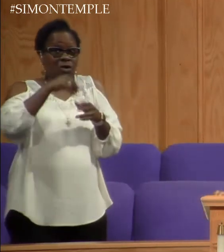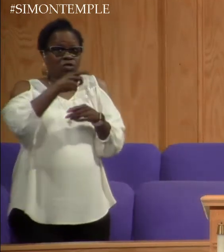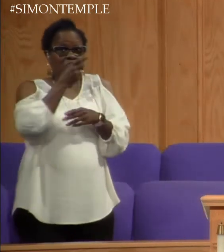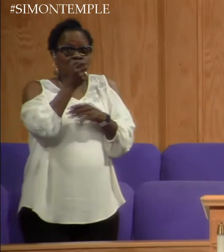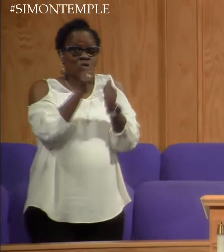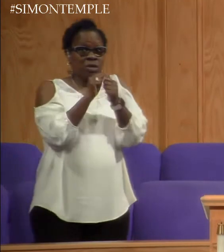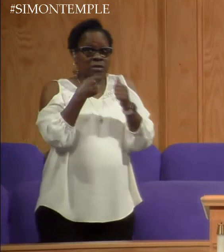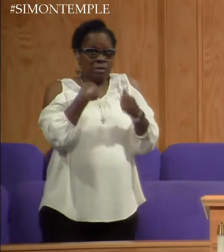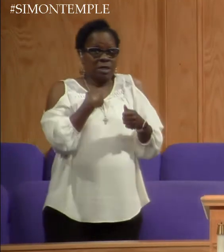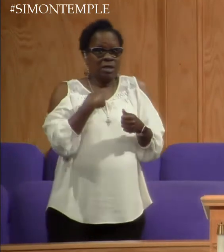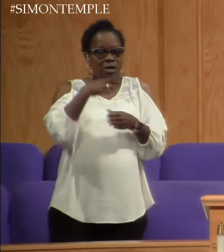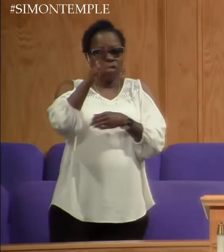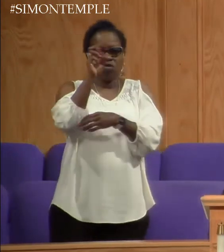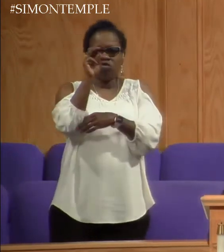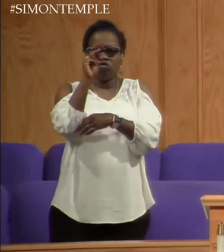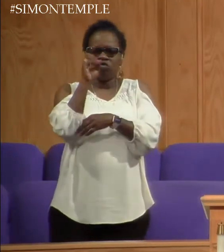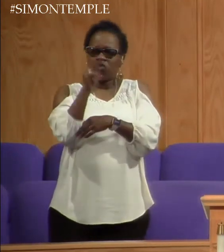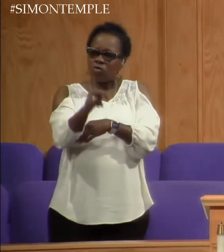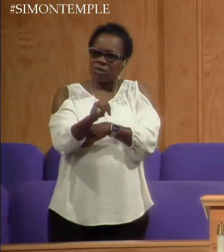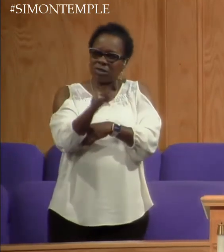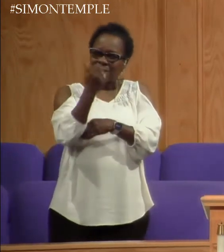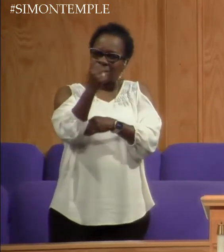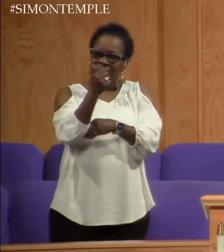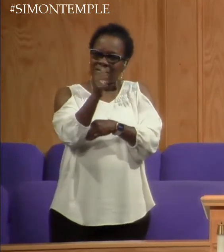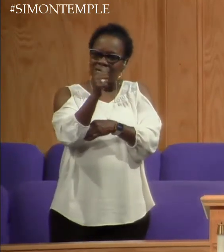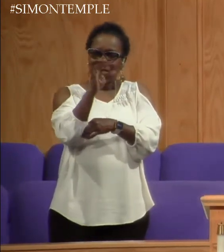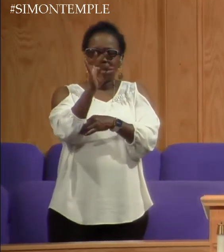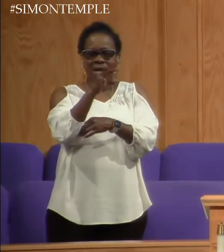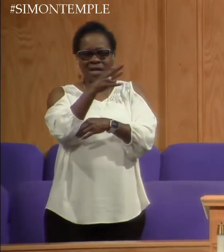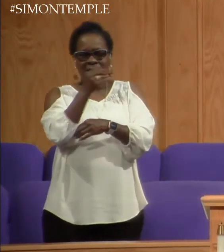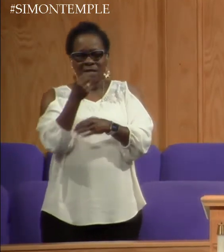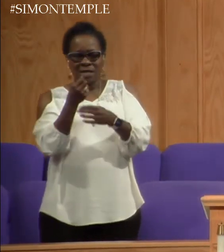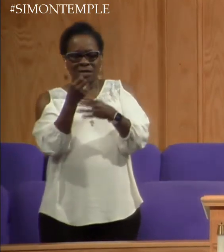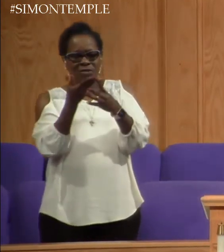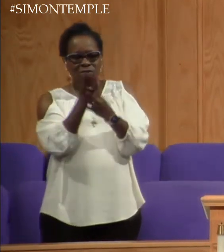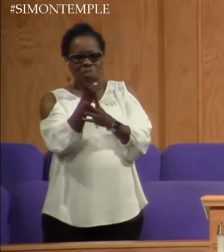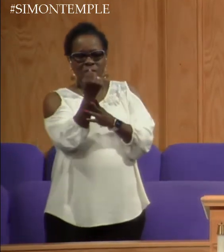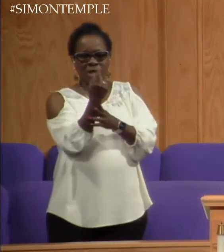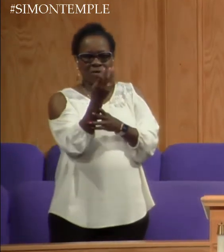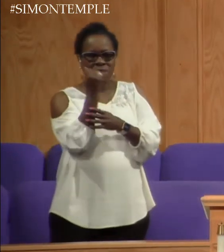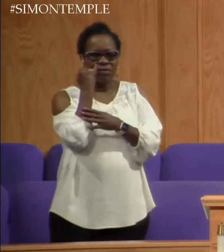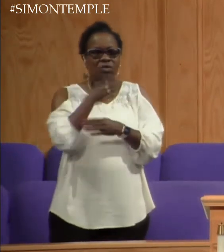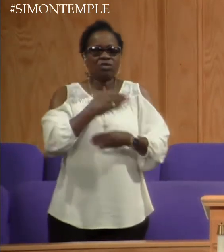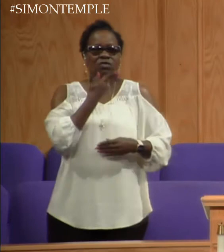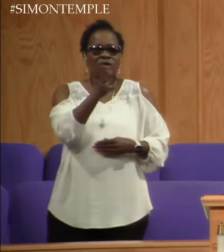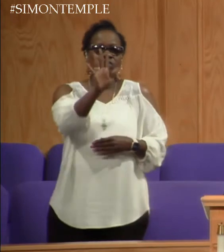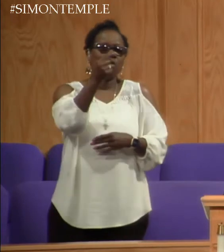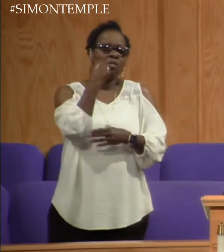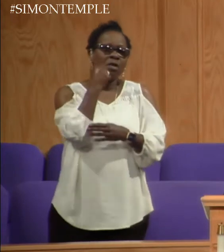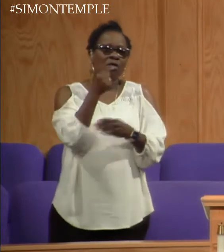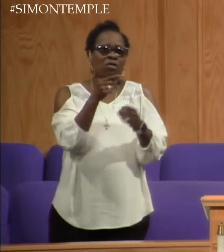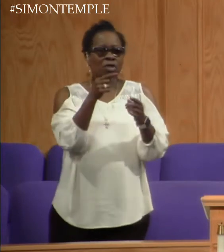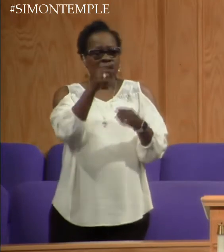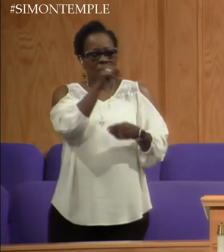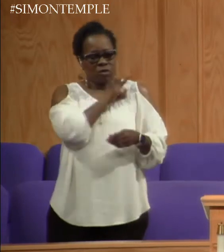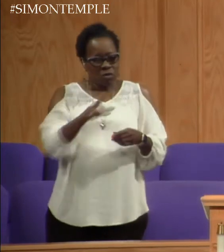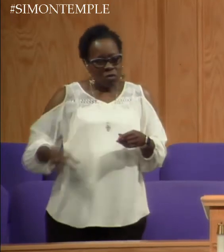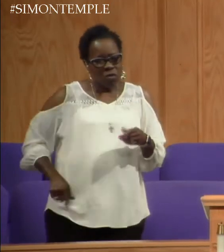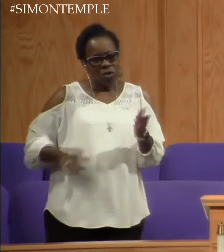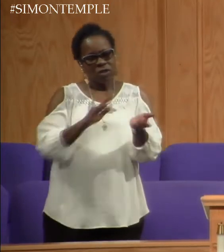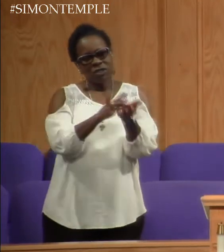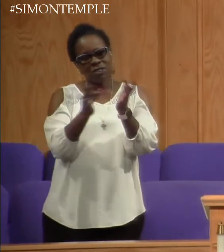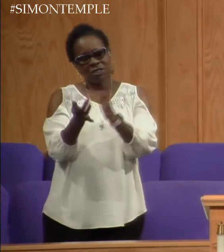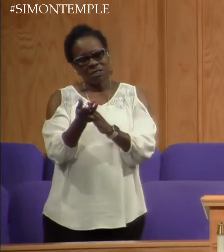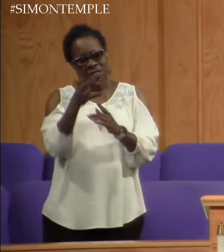For Romans 10:9-11, if you confess your mouth, Lord Jesus Christ, as your Lord, and believe in your heart that